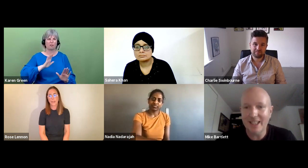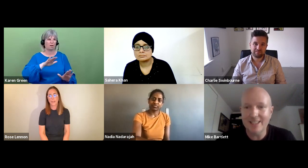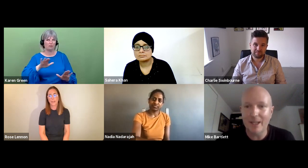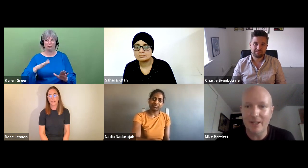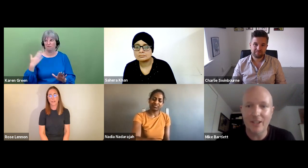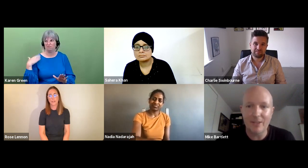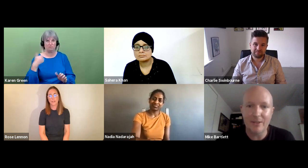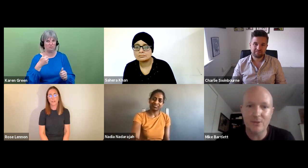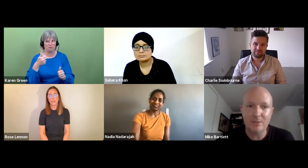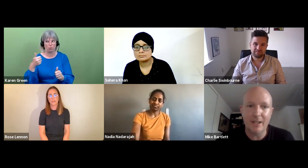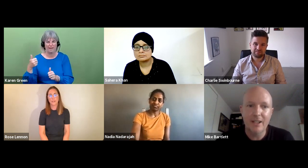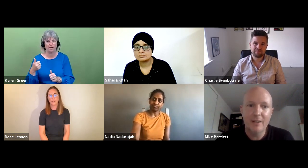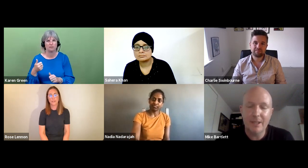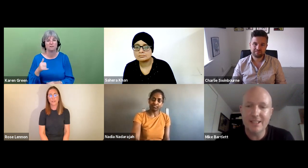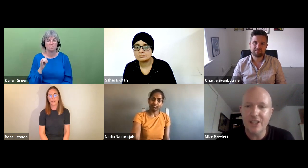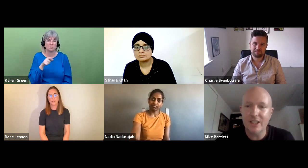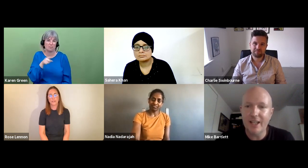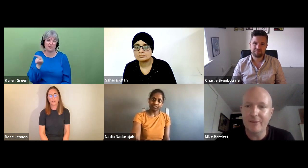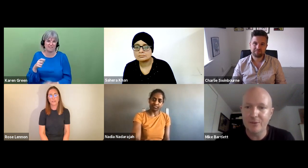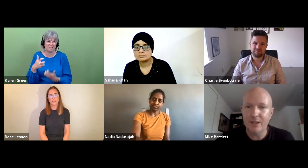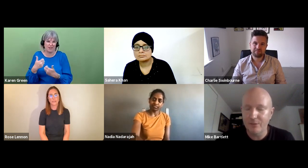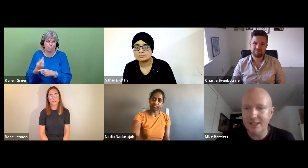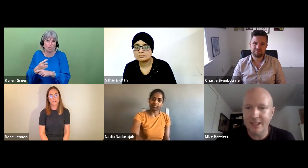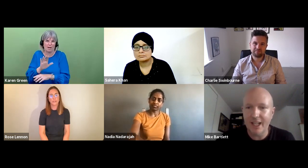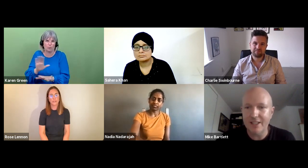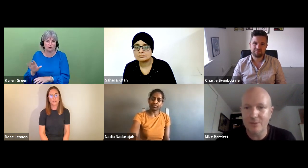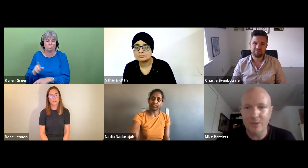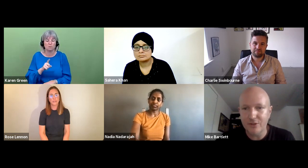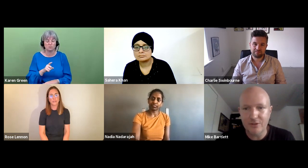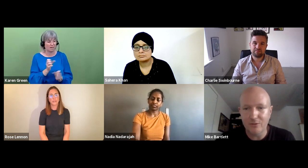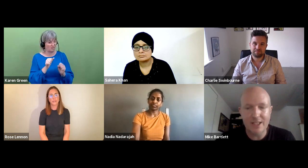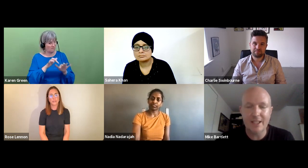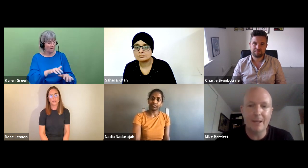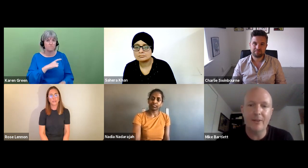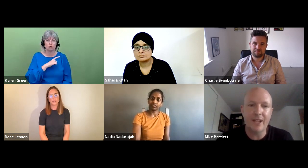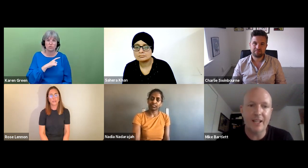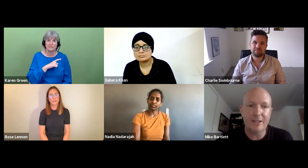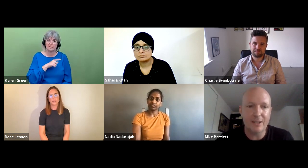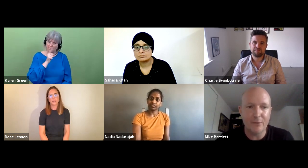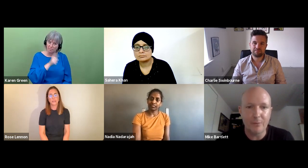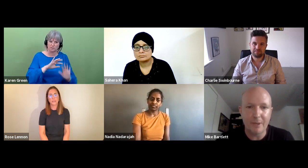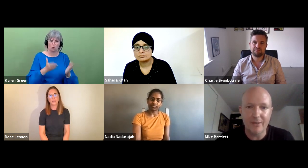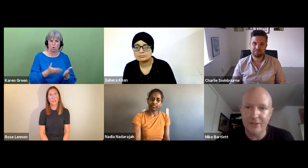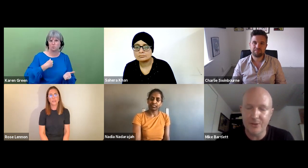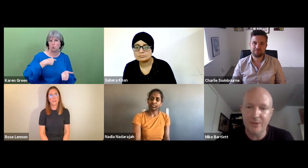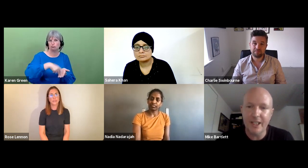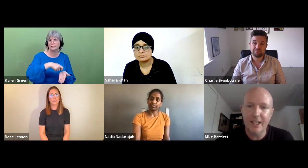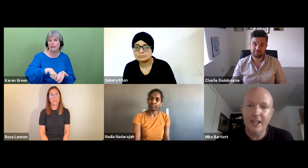is sometimes how it's talked about, but it's actually there for a reason, and it's the world you're writing about, and it informs part of the story.